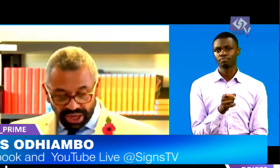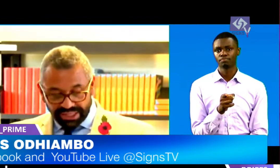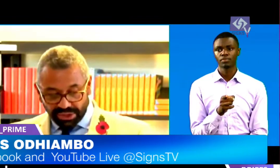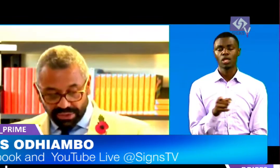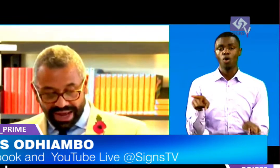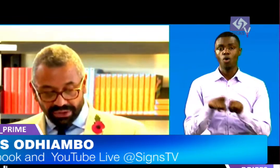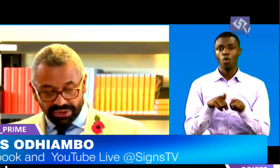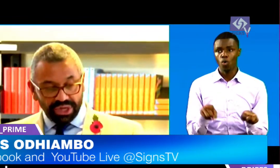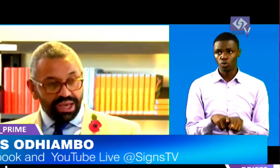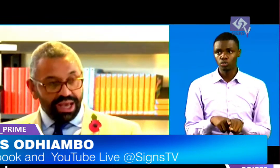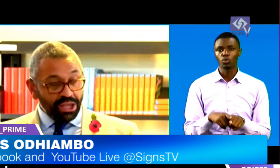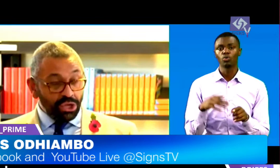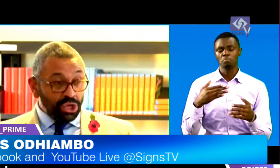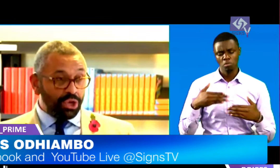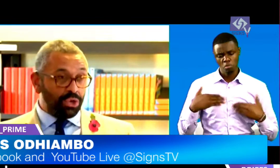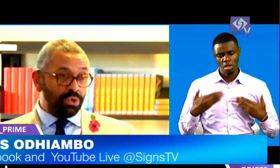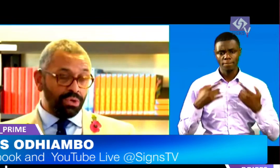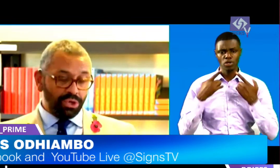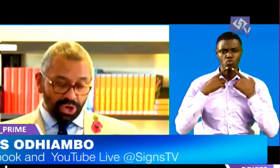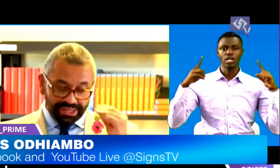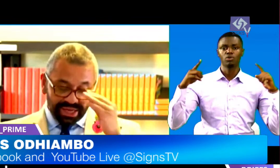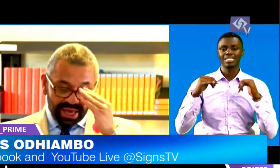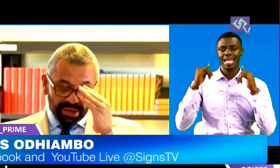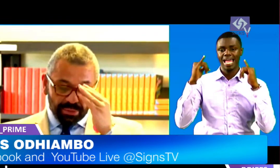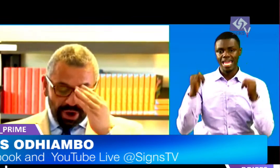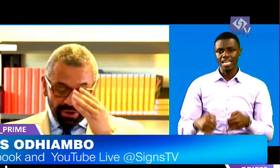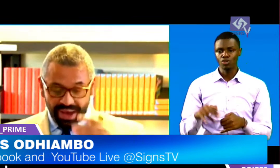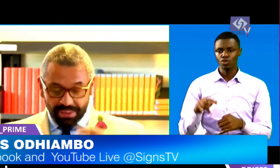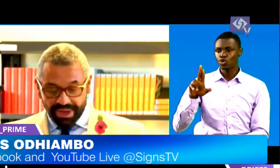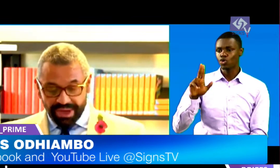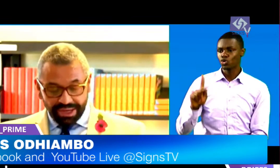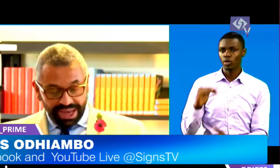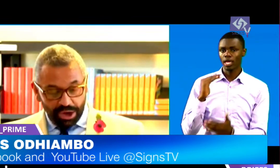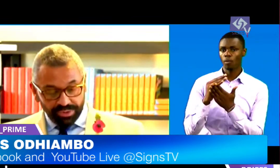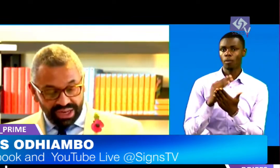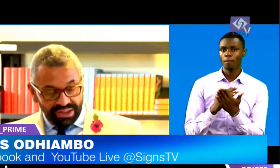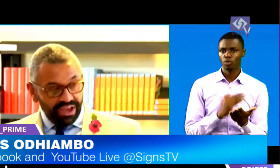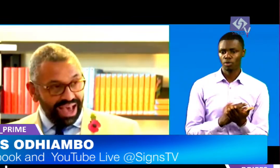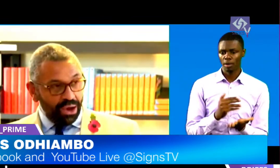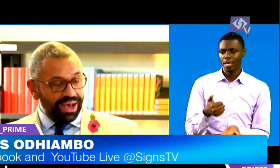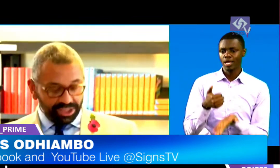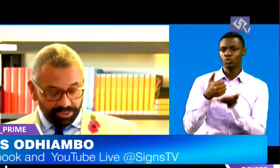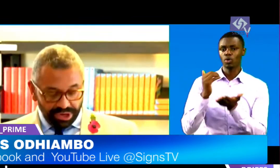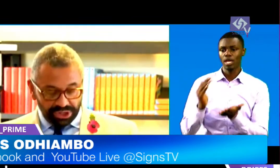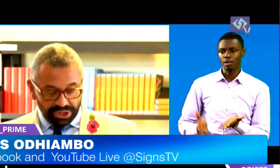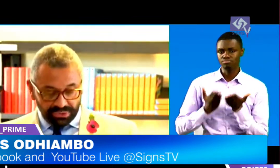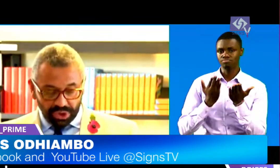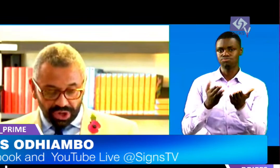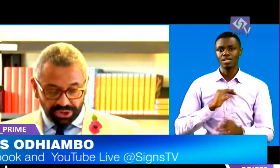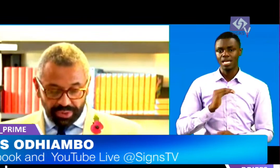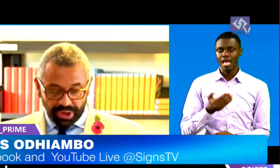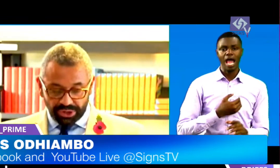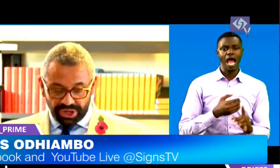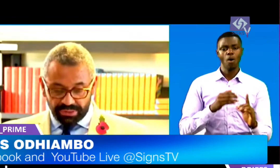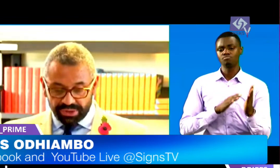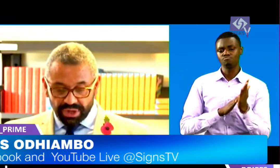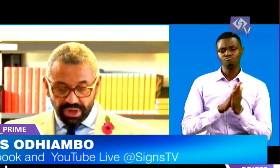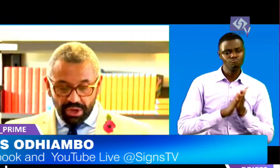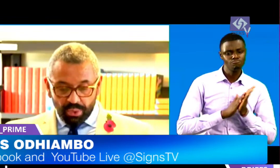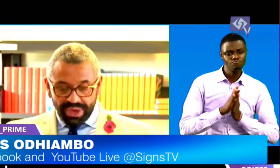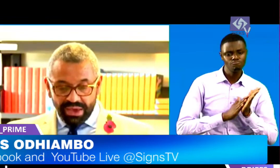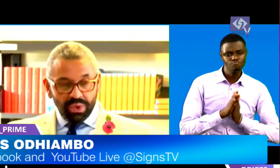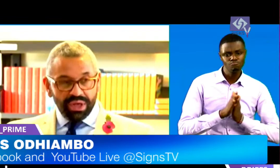also delighted to announce a new United Kingdom programme to help deliver our aspirations for closer